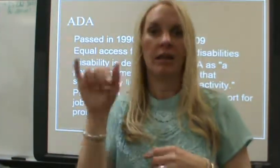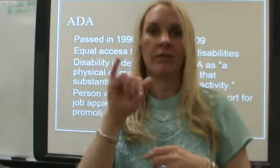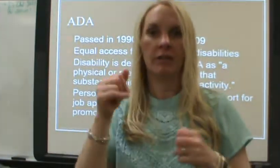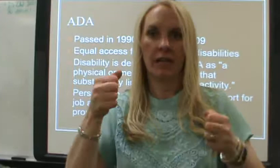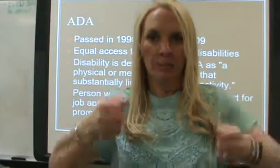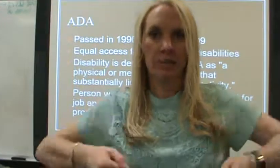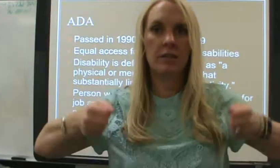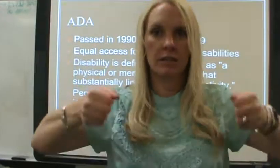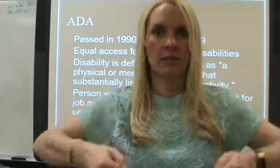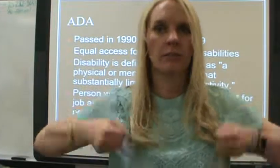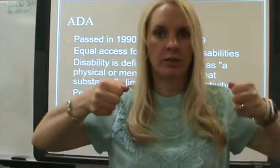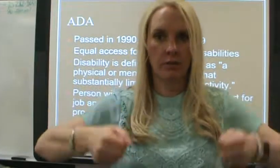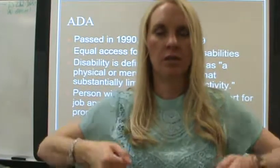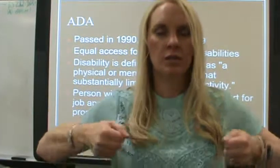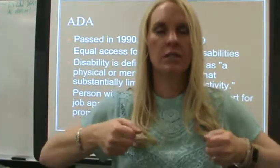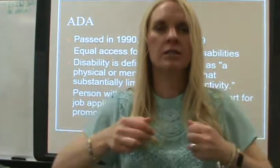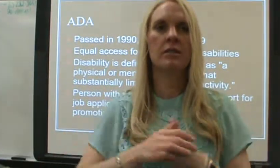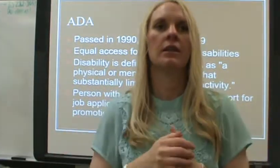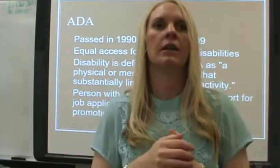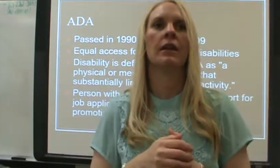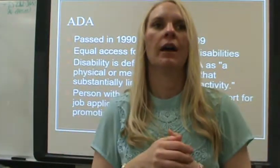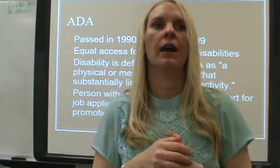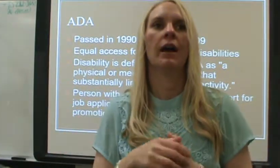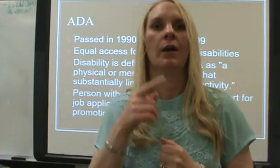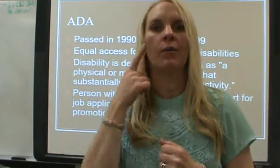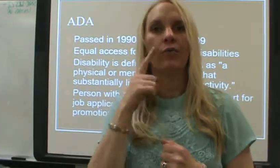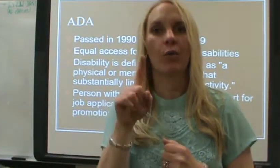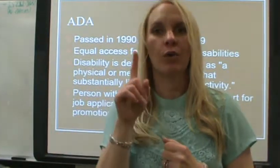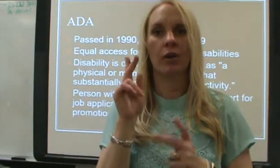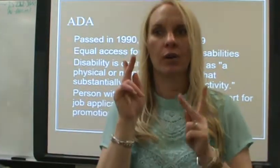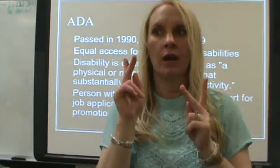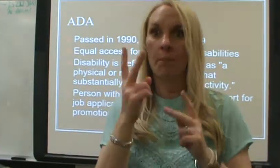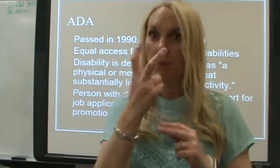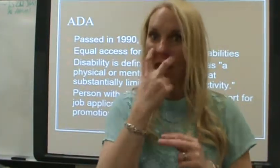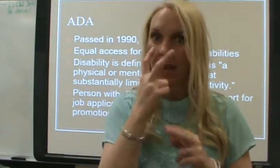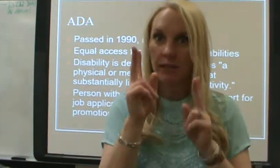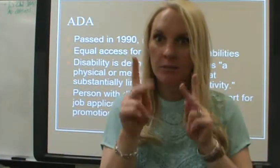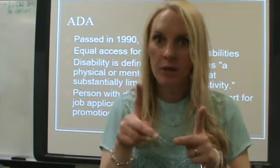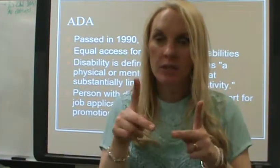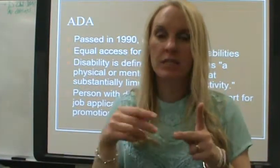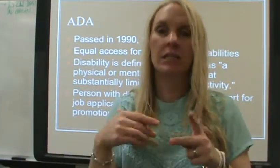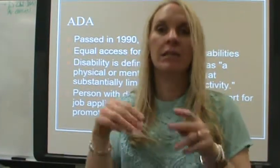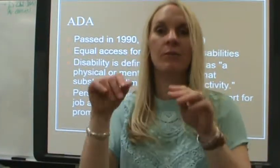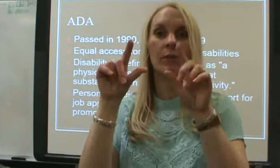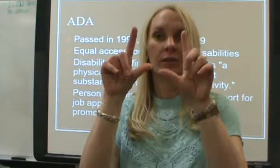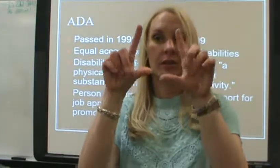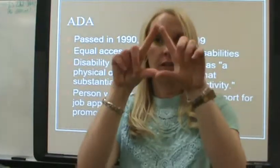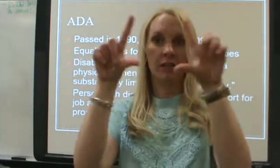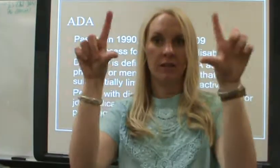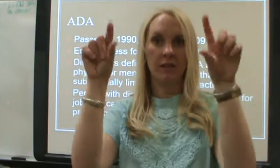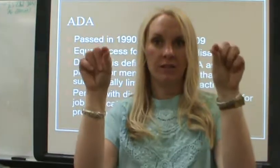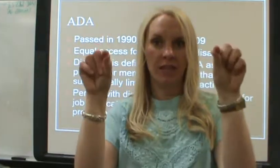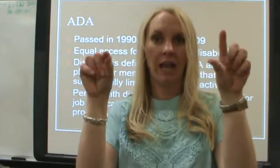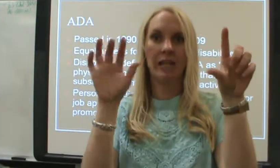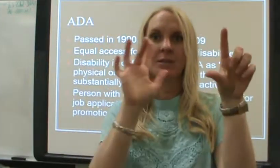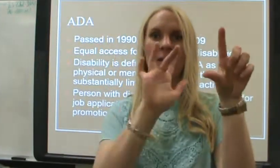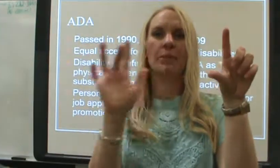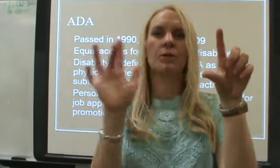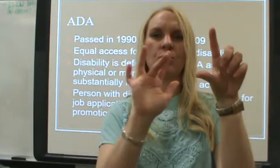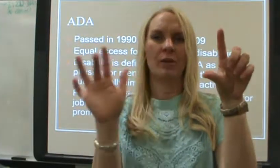Even like a person with crutches. For a blind person with the signs, being able to read